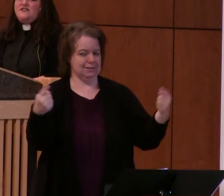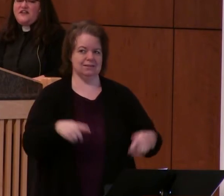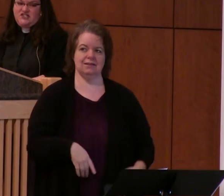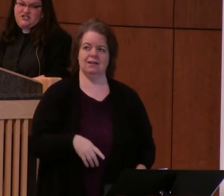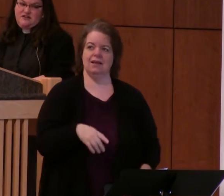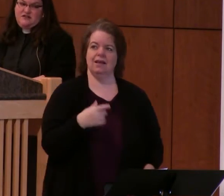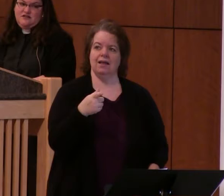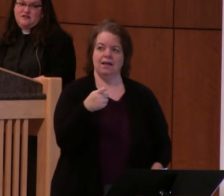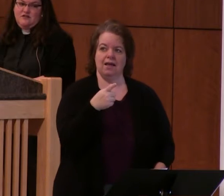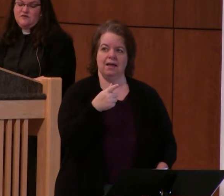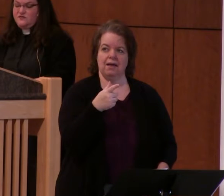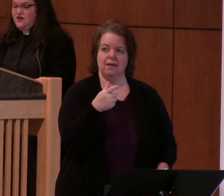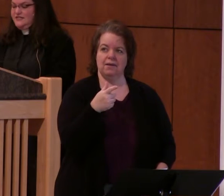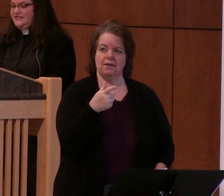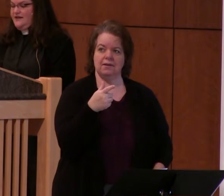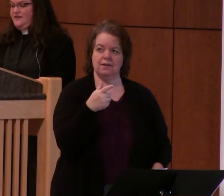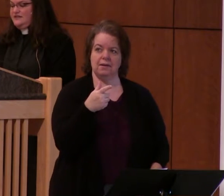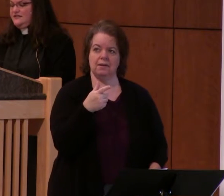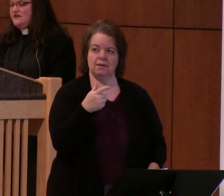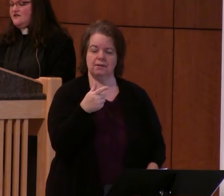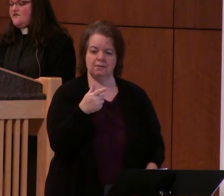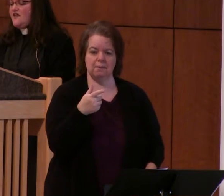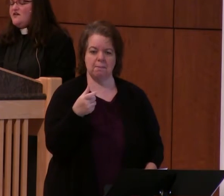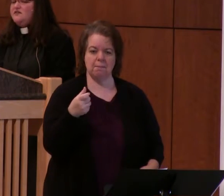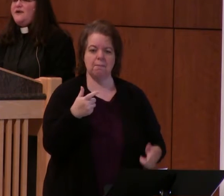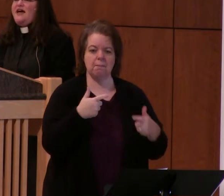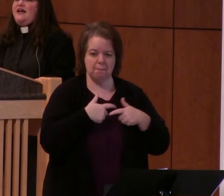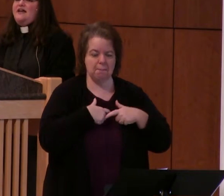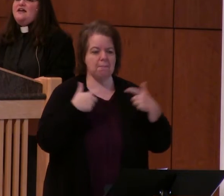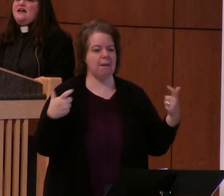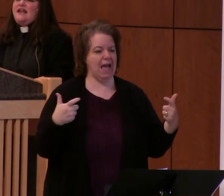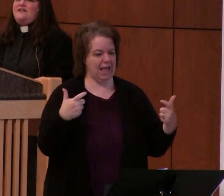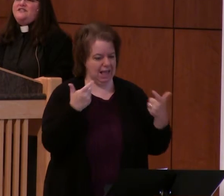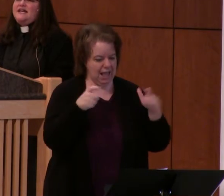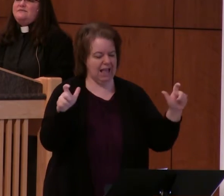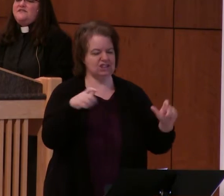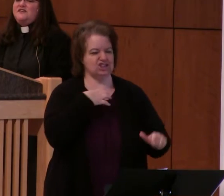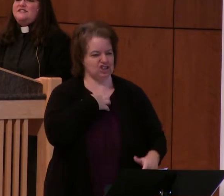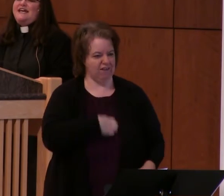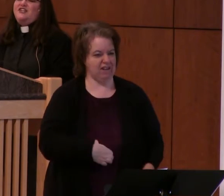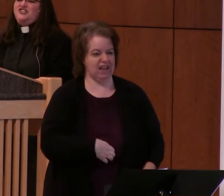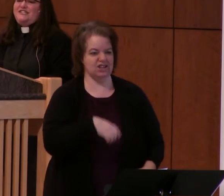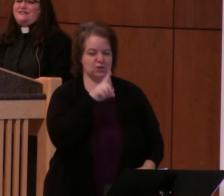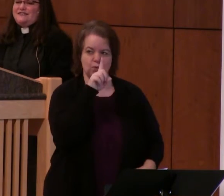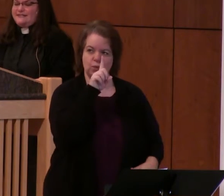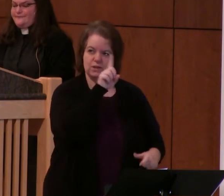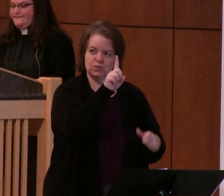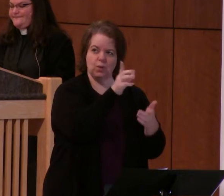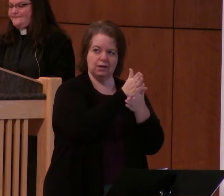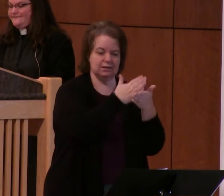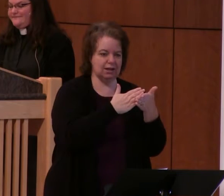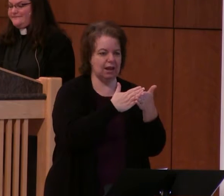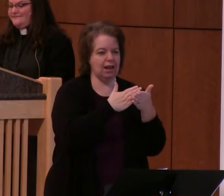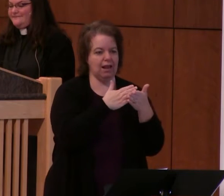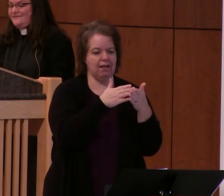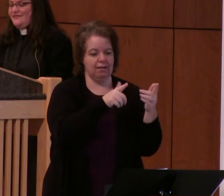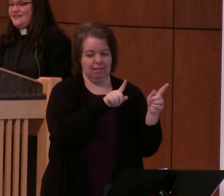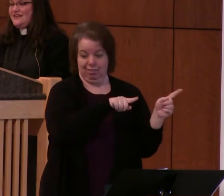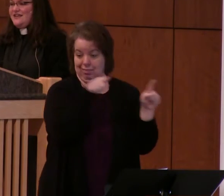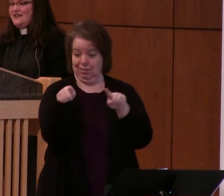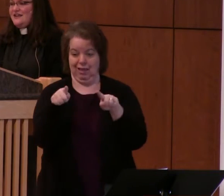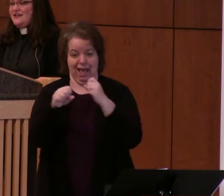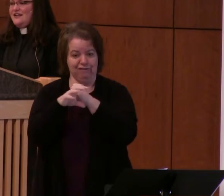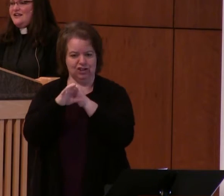Mass starvation was one segment, followed by an advertisement for designer jeans.